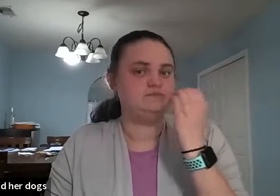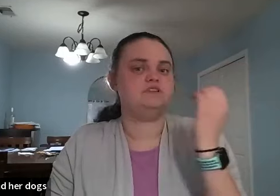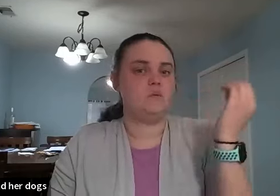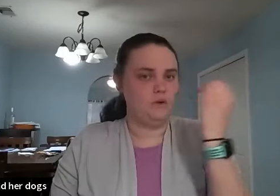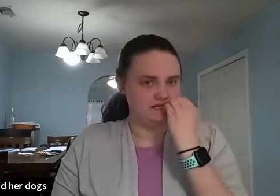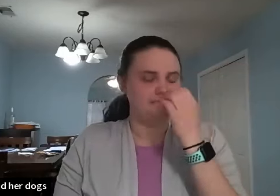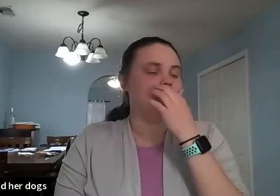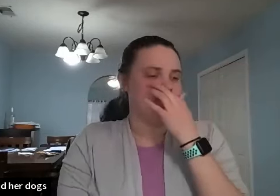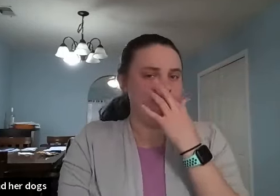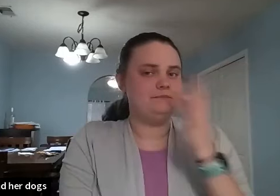With that one time. Mm-hmm.